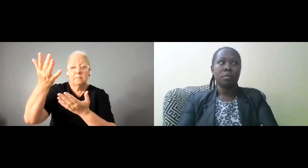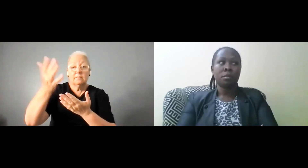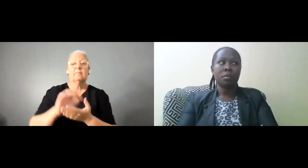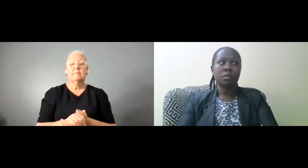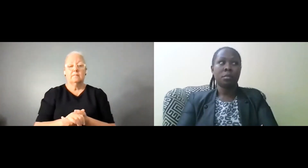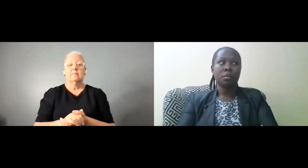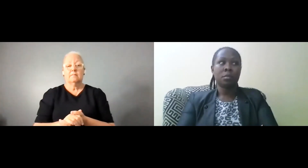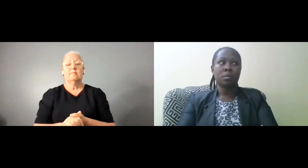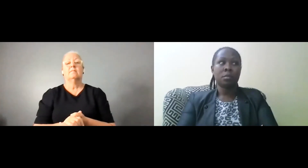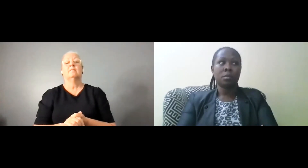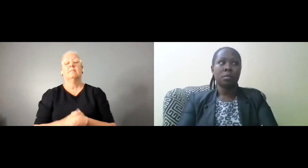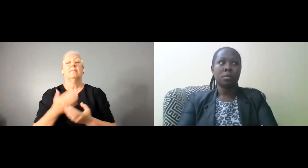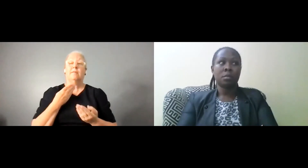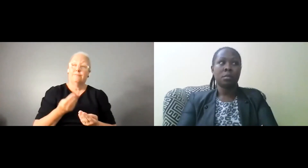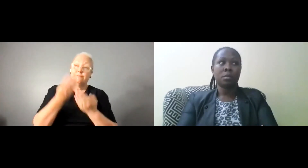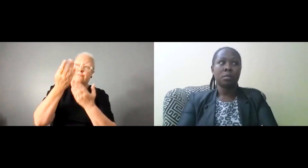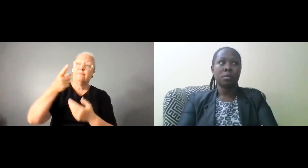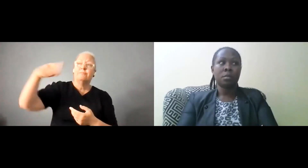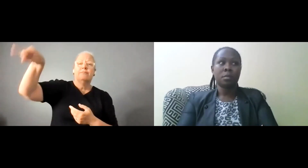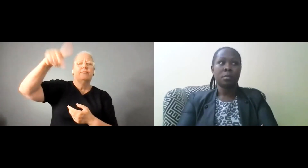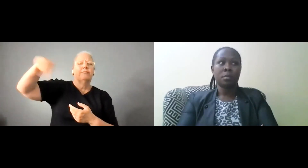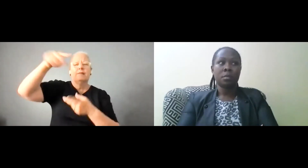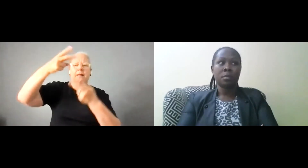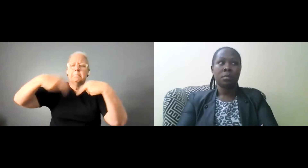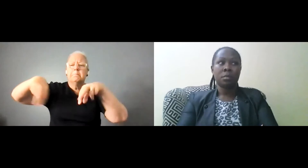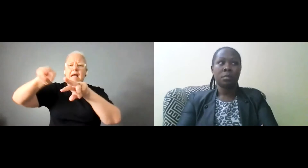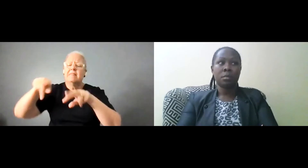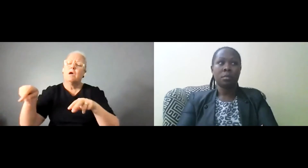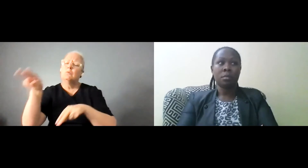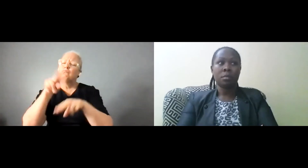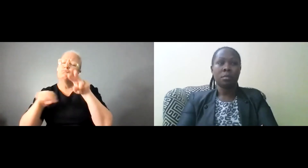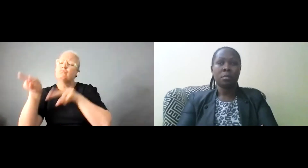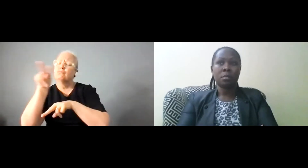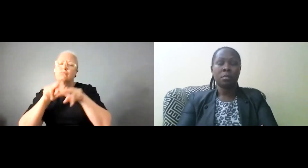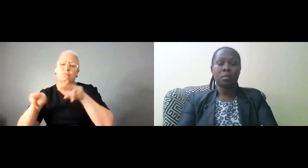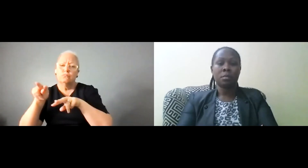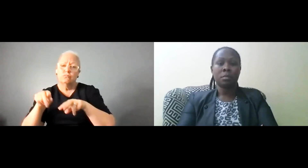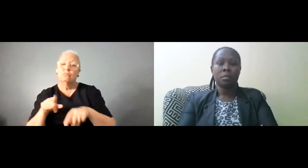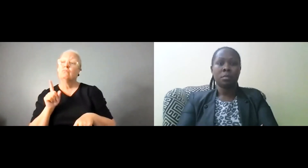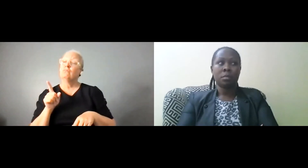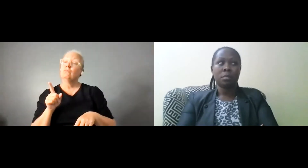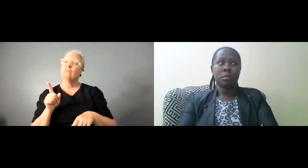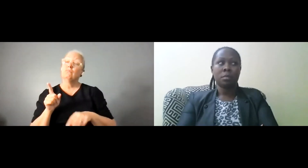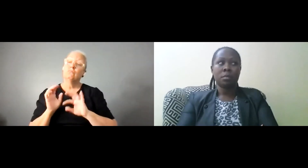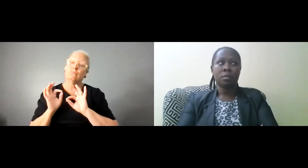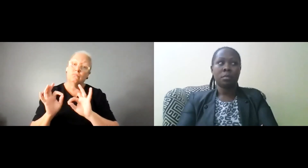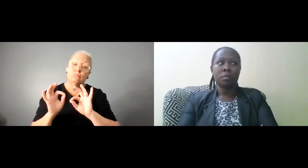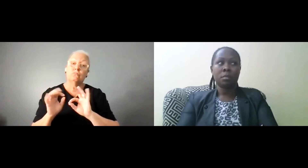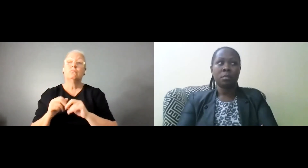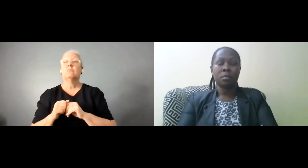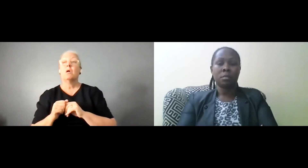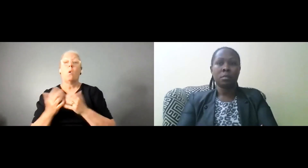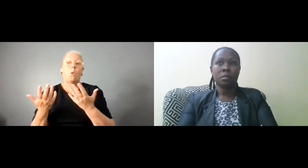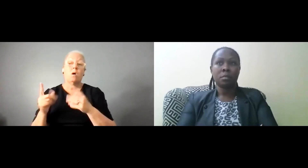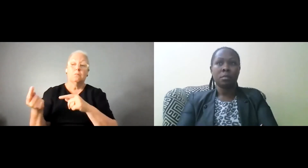to the parliament and to ratify and the parliament to sign the act. I hope